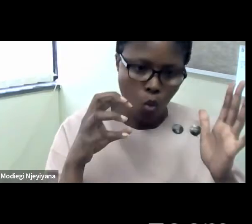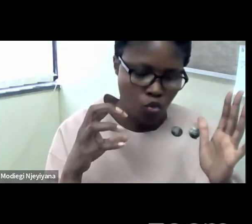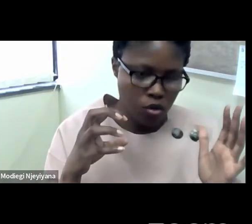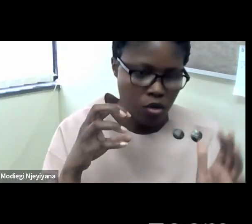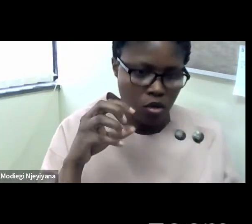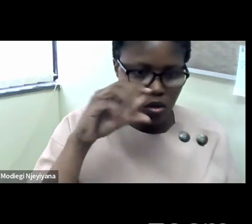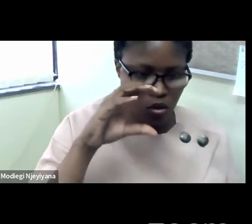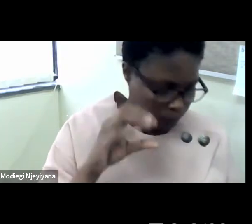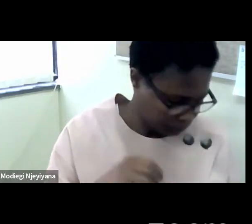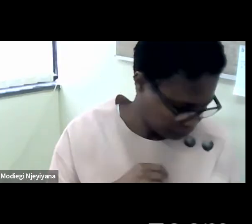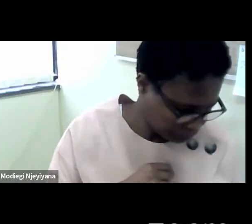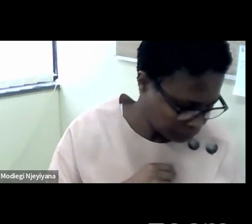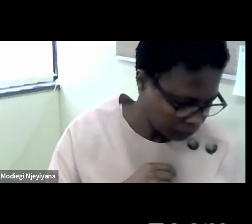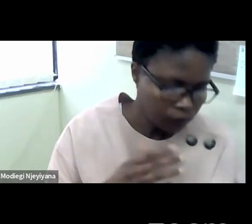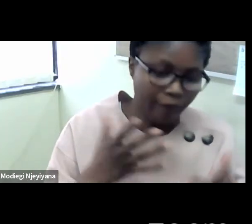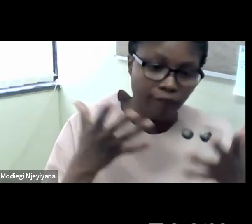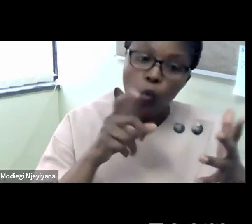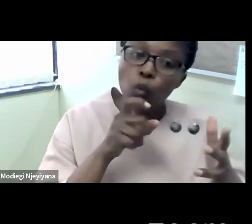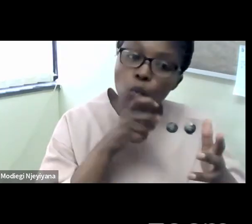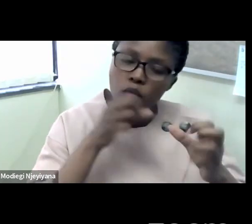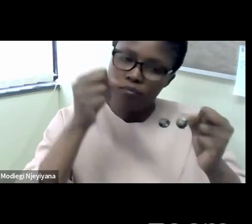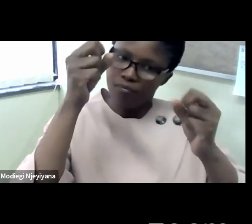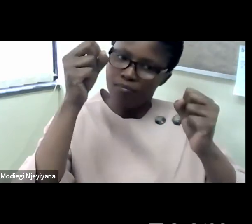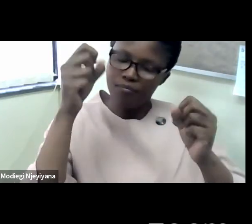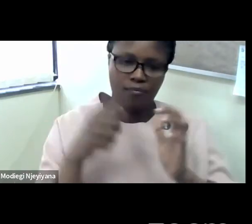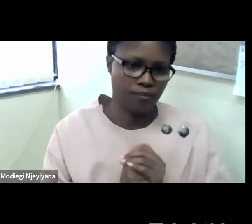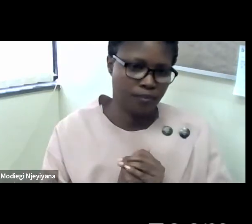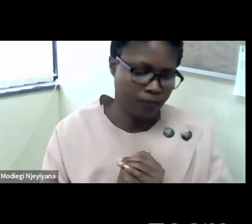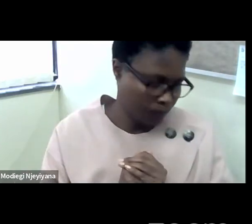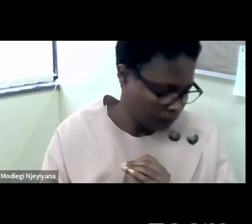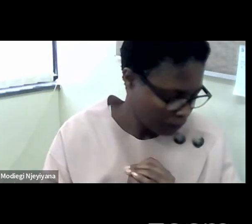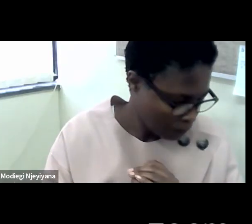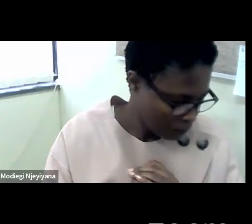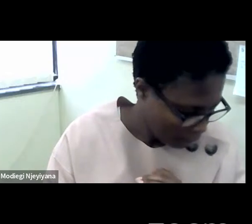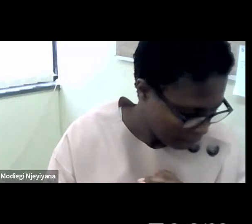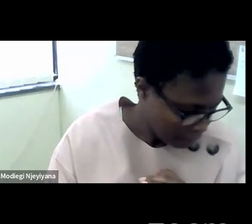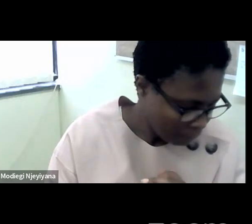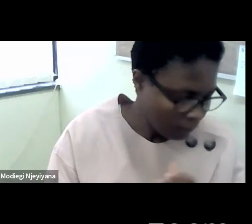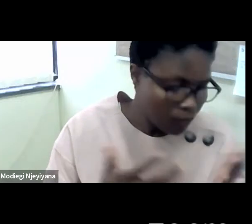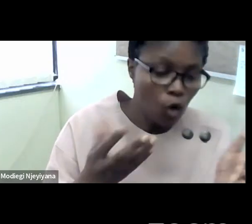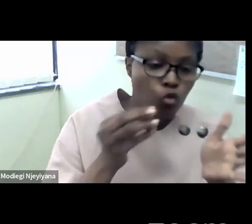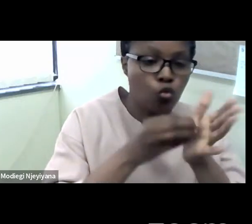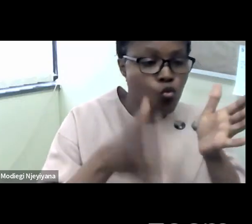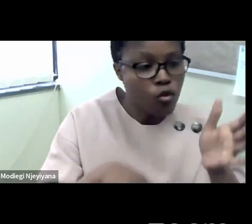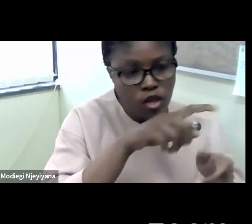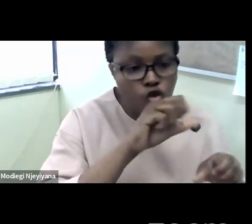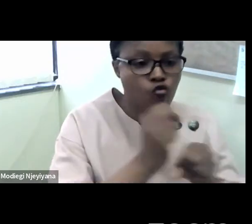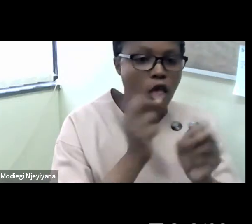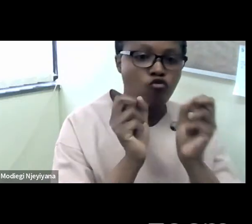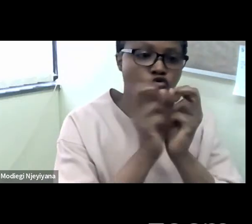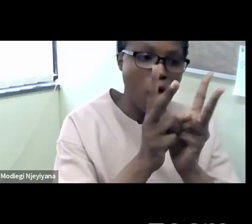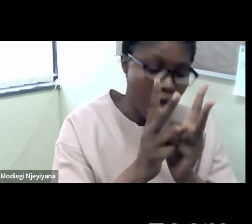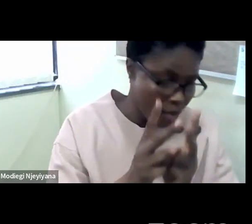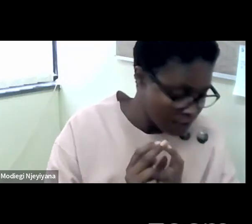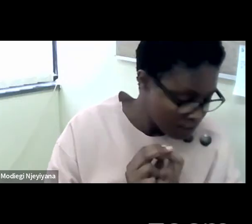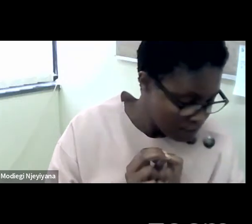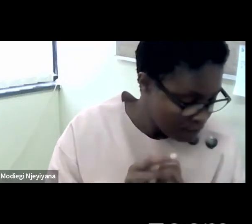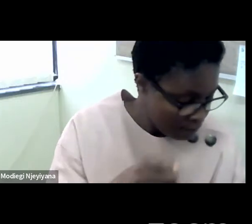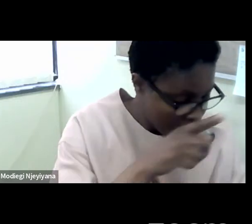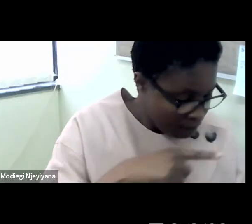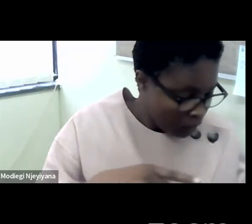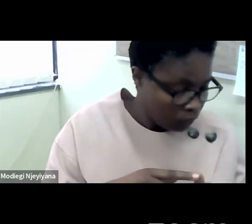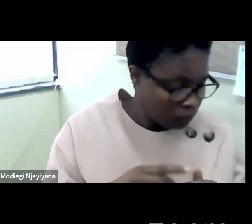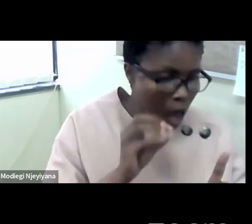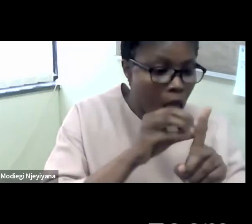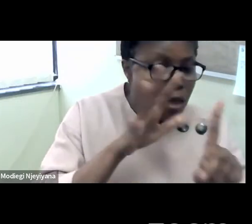We're also looking at the website of a university. Why not use a QR code to